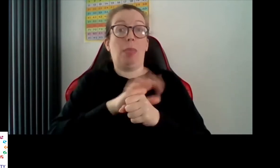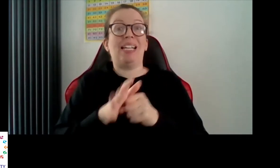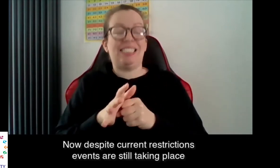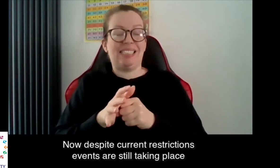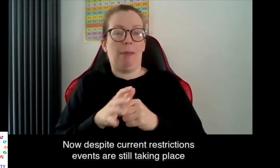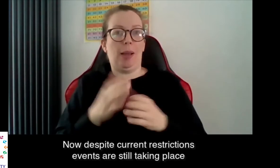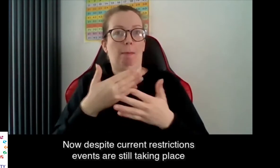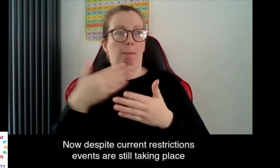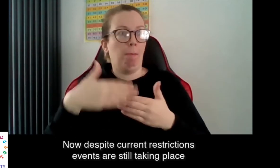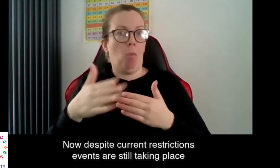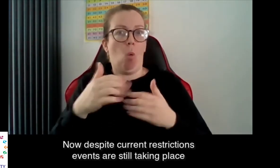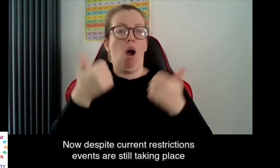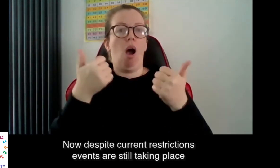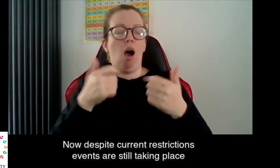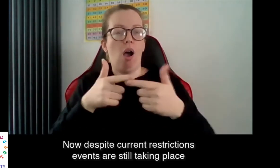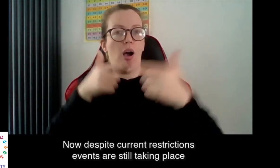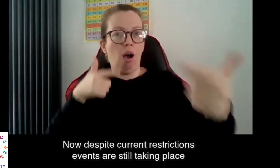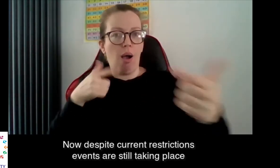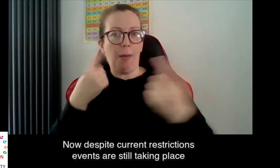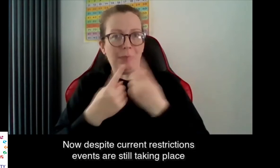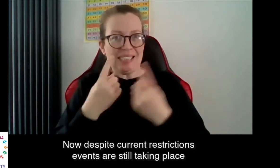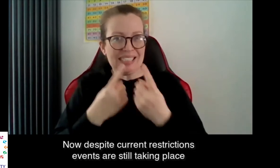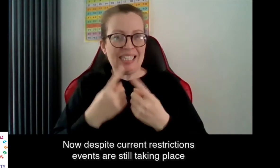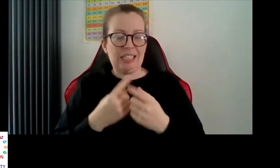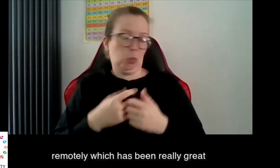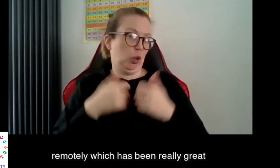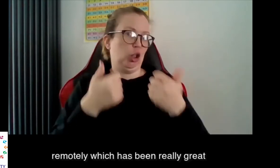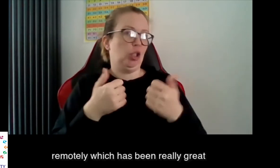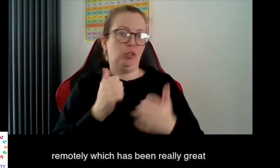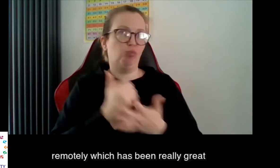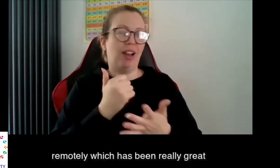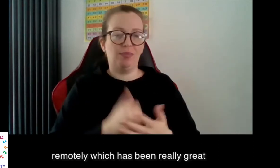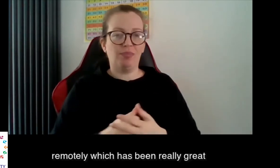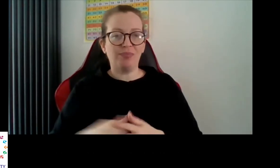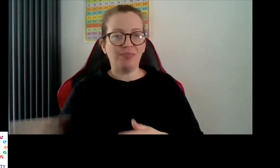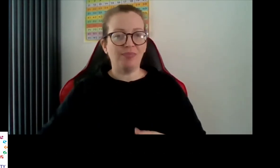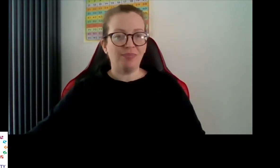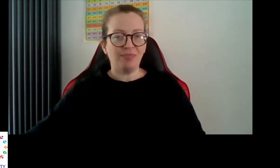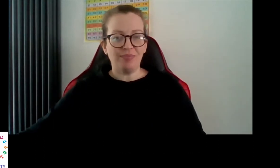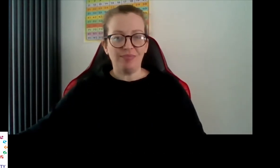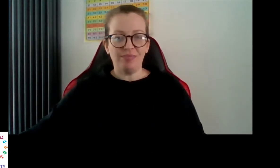Now, despite current restrictions, events are still taking place remotely, which has been really great.